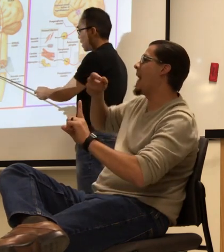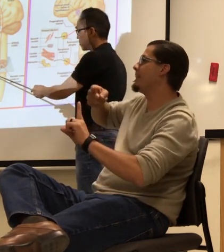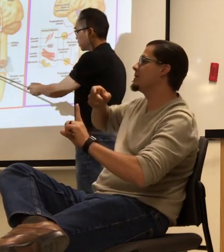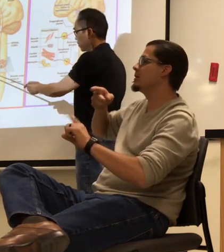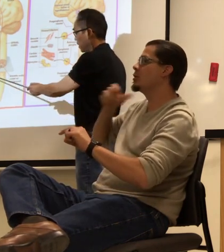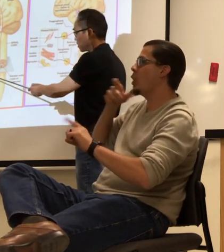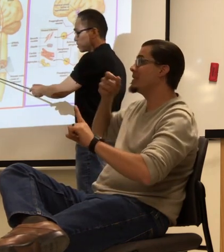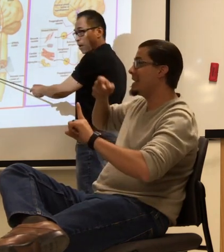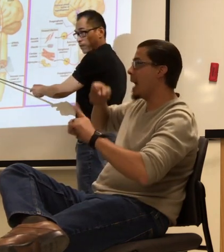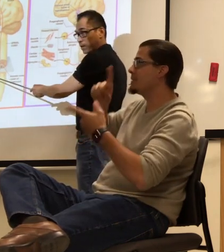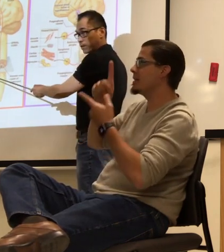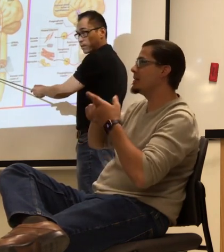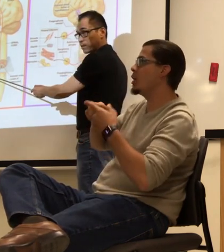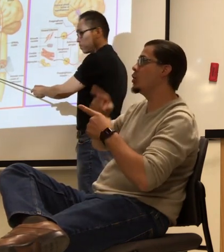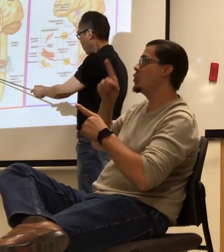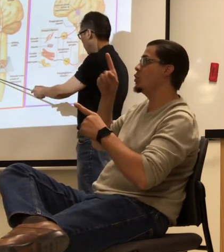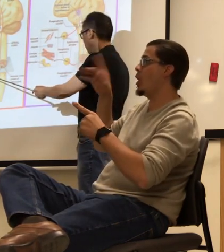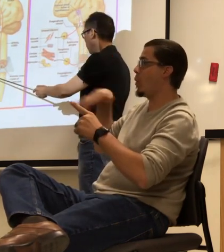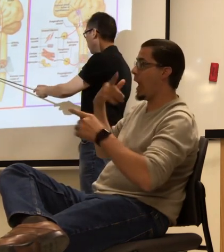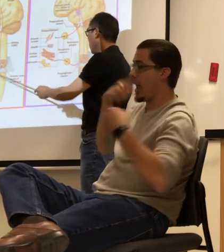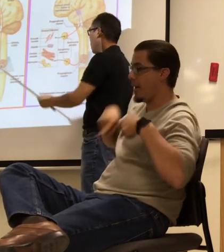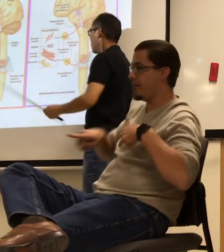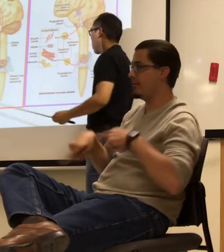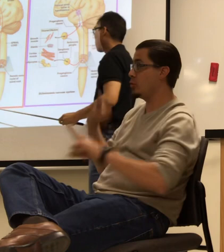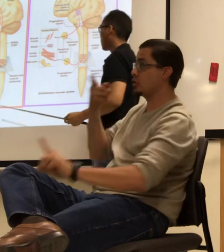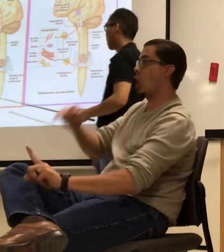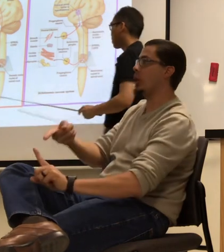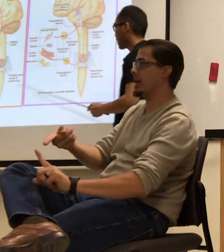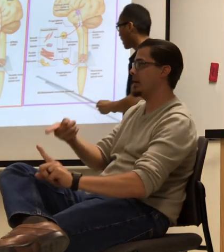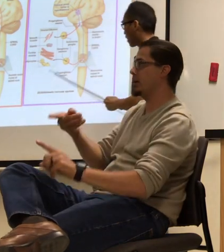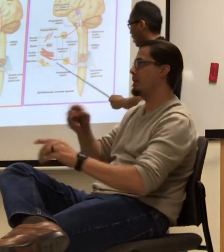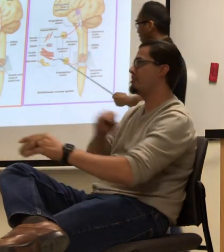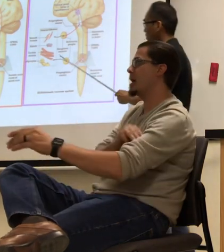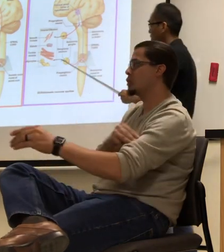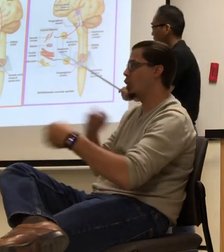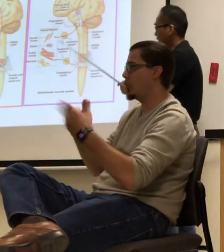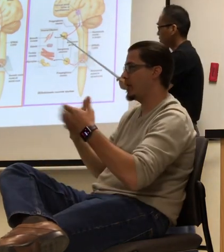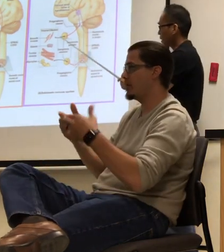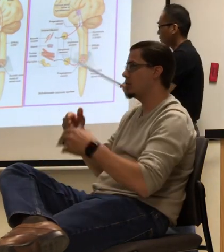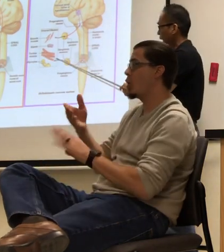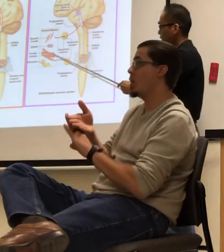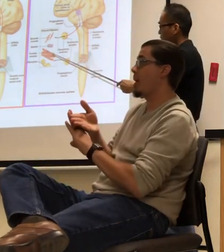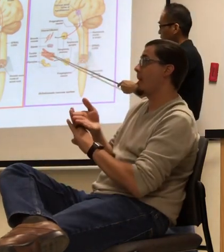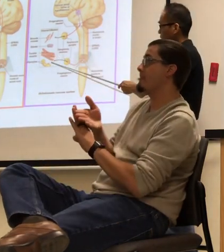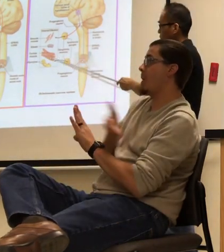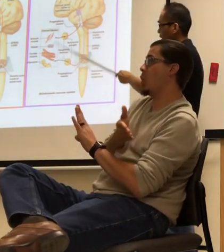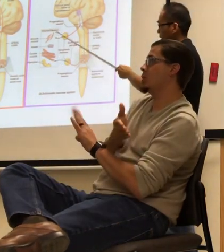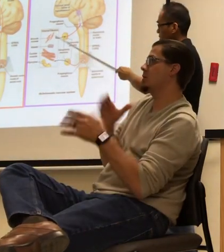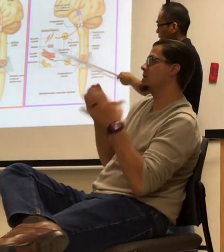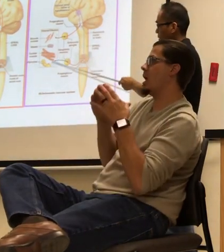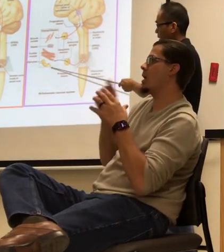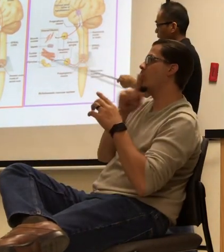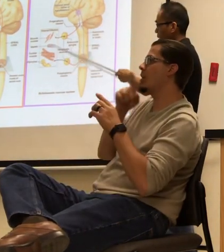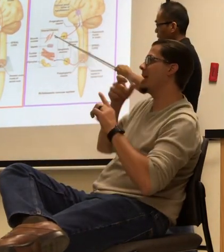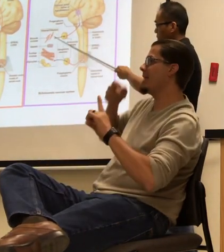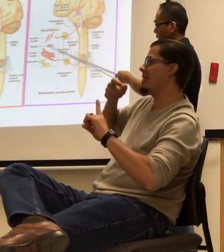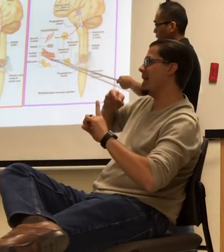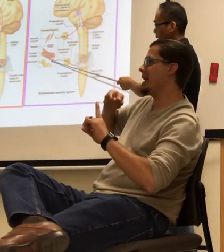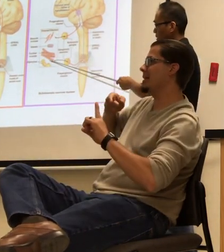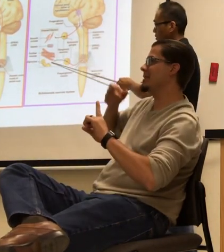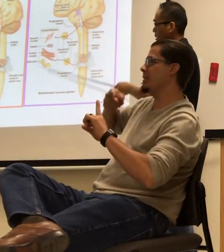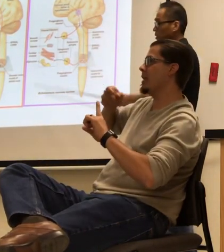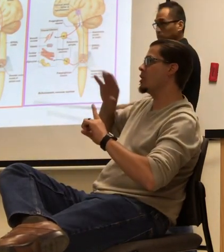don't synapse until you get to the target. Okay. So the postganglionics are the cells that will actually innervate and stimulate